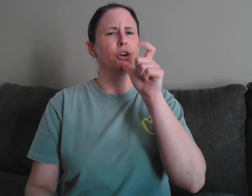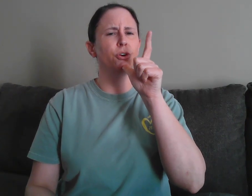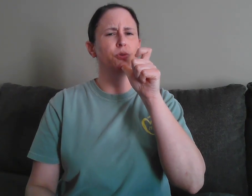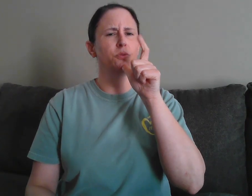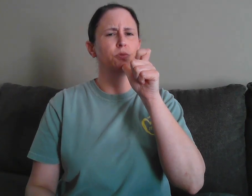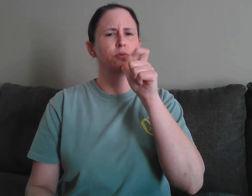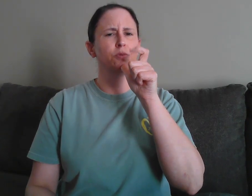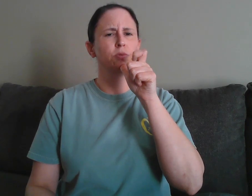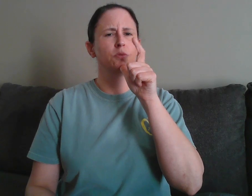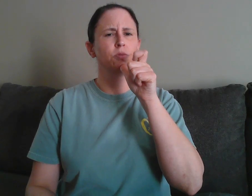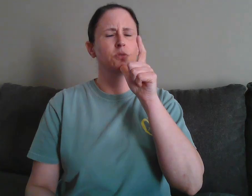who.